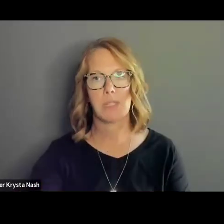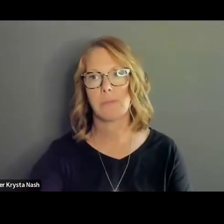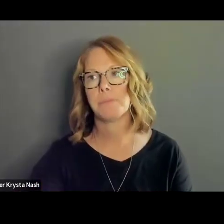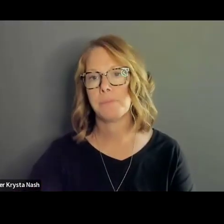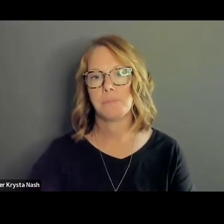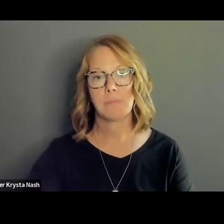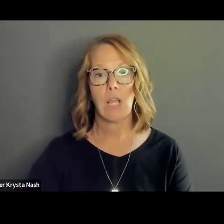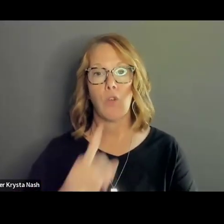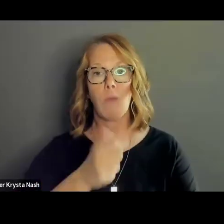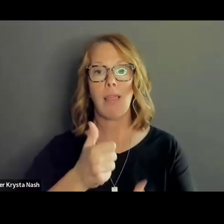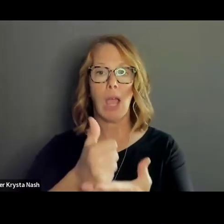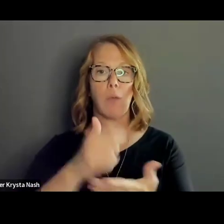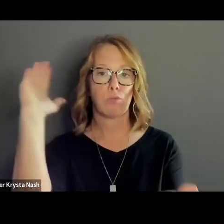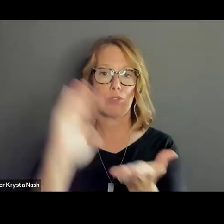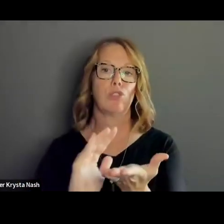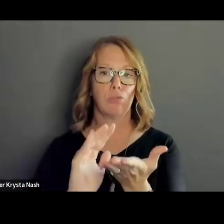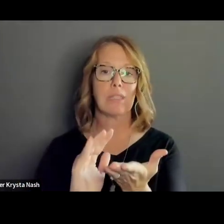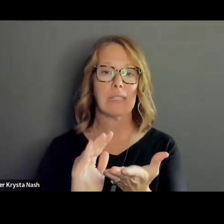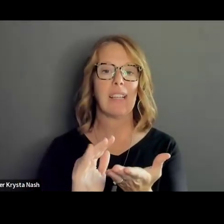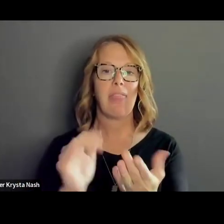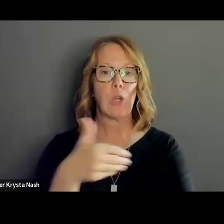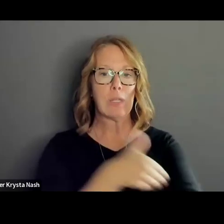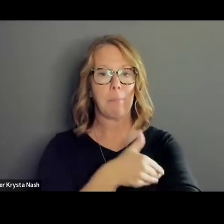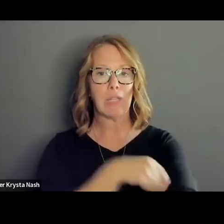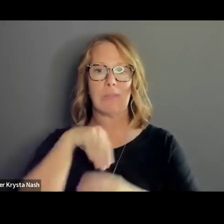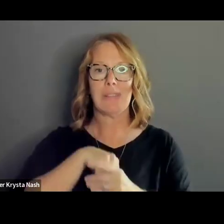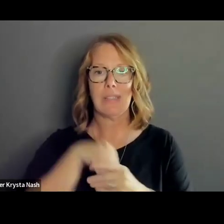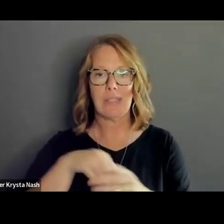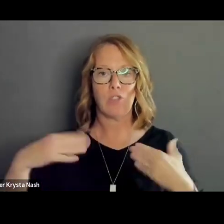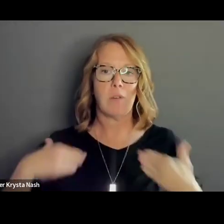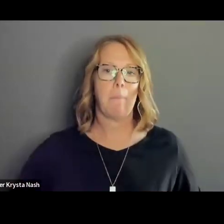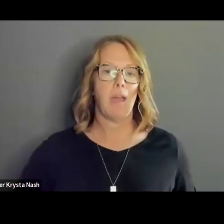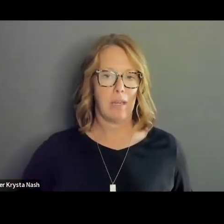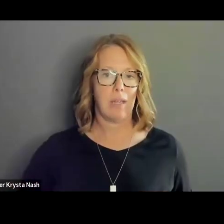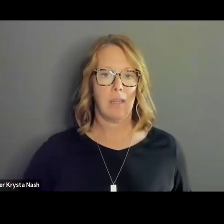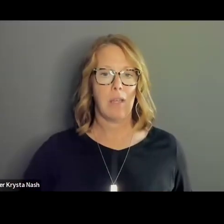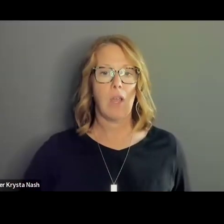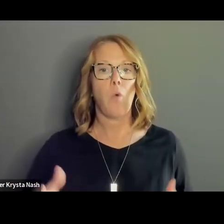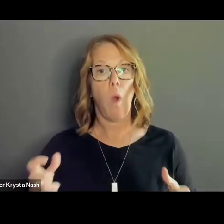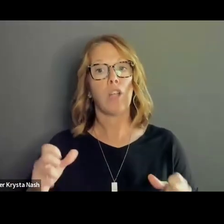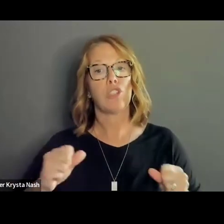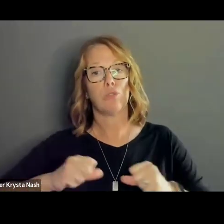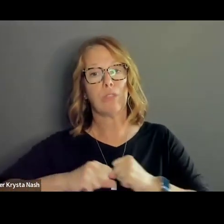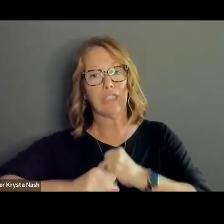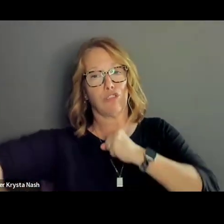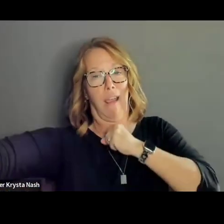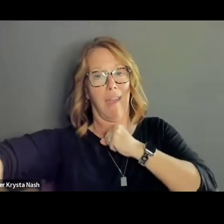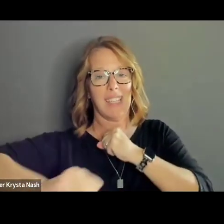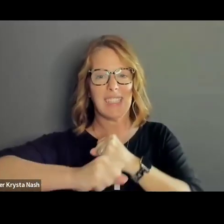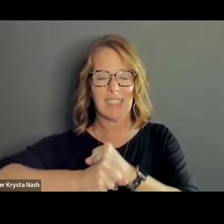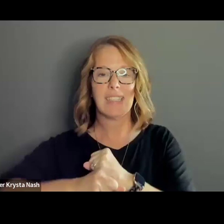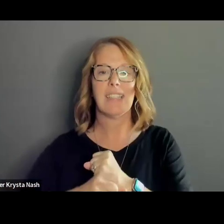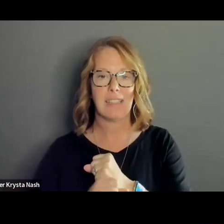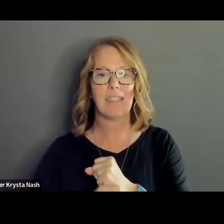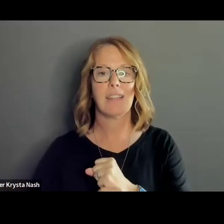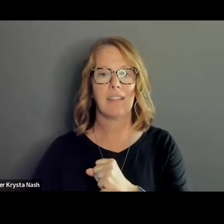It really helps reduce because those muscles inside your body want to contract. The natural,